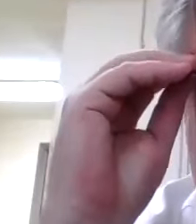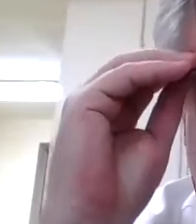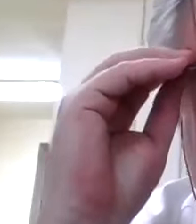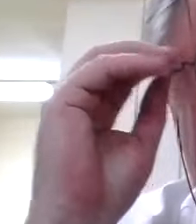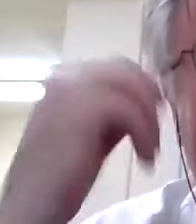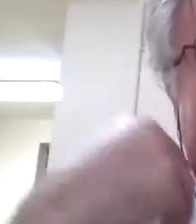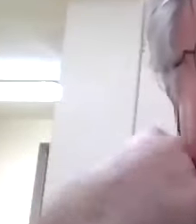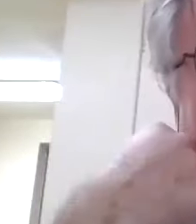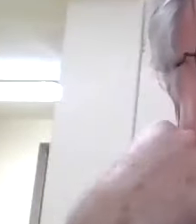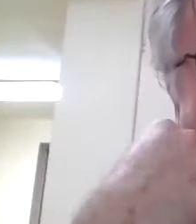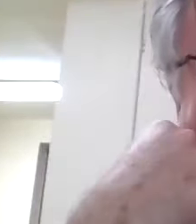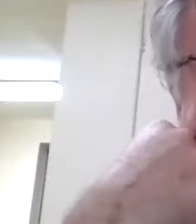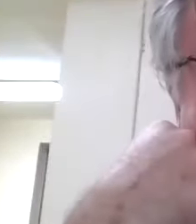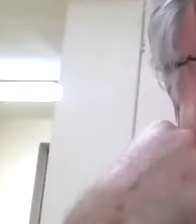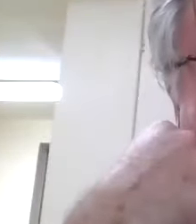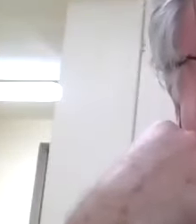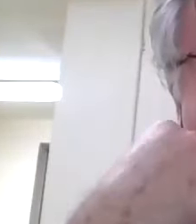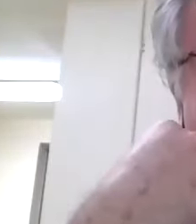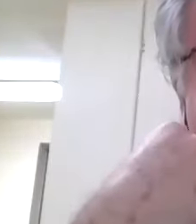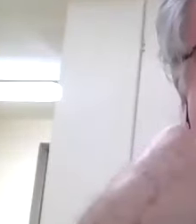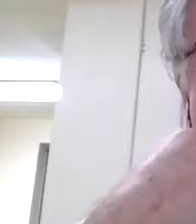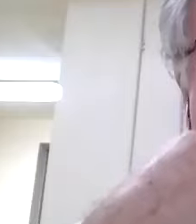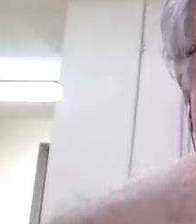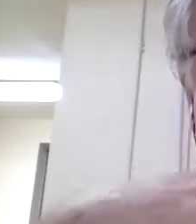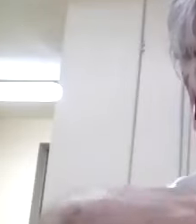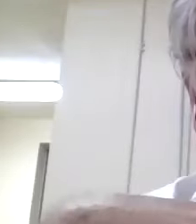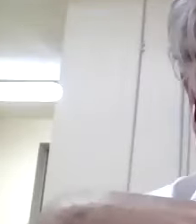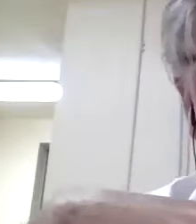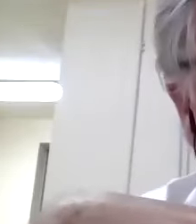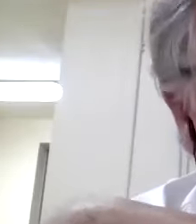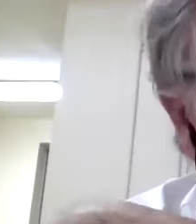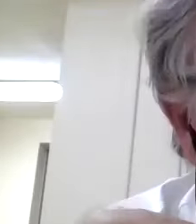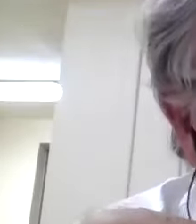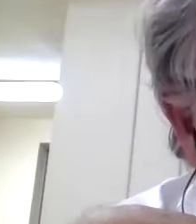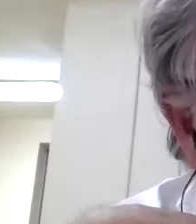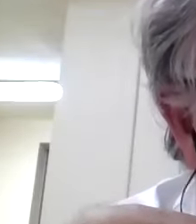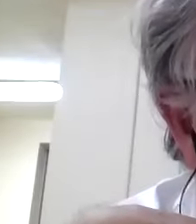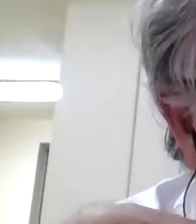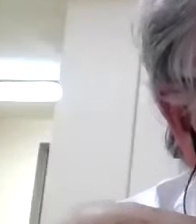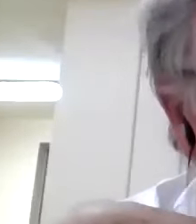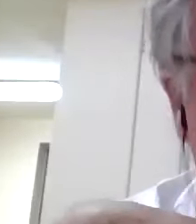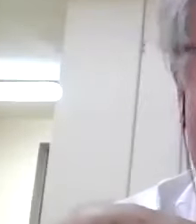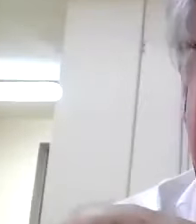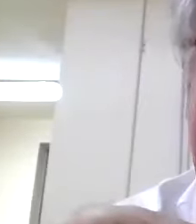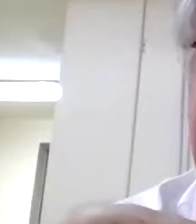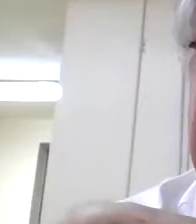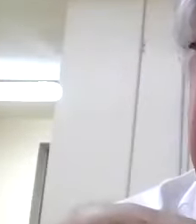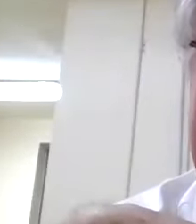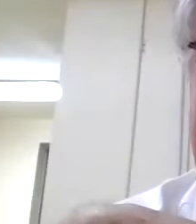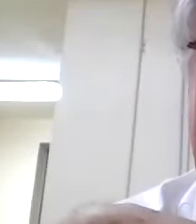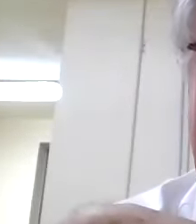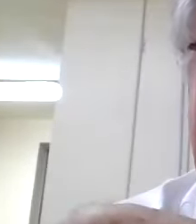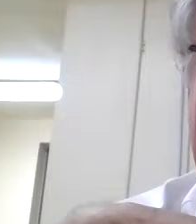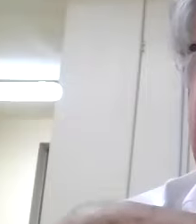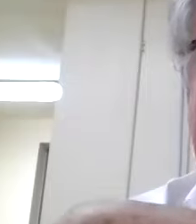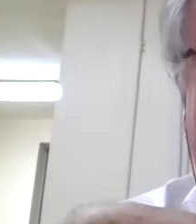We understand that Quality Distributors this morning put on a sale of lobsters, more than 100 sold out within an